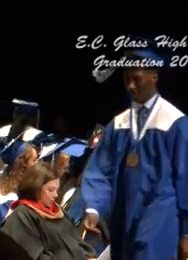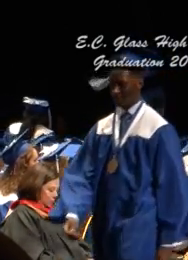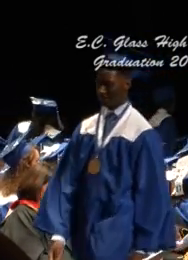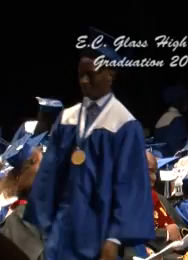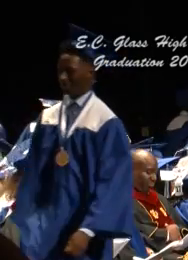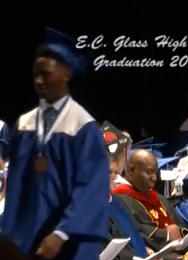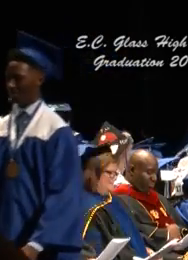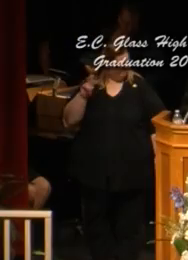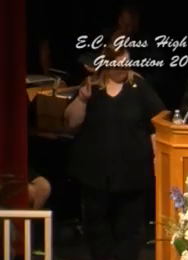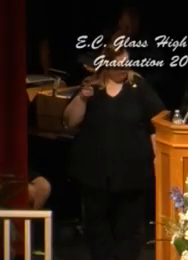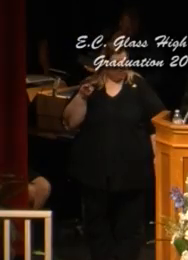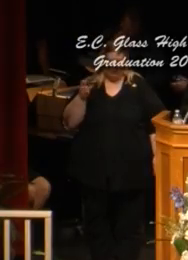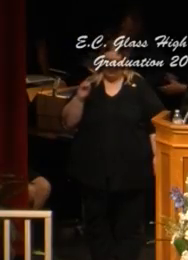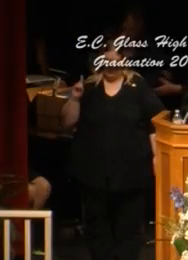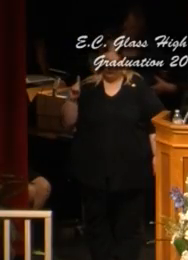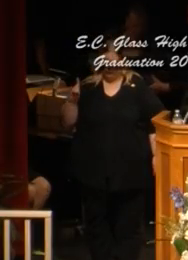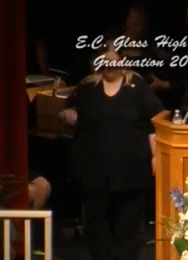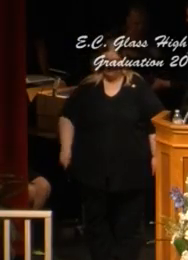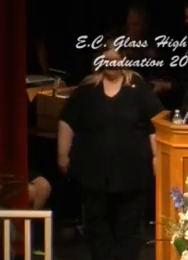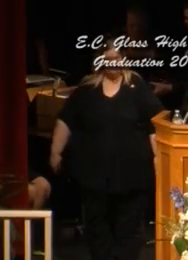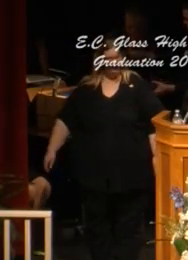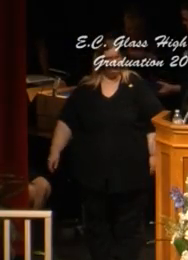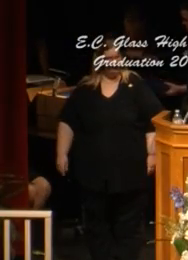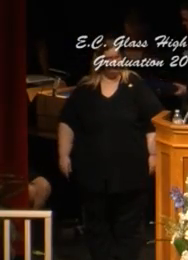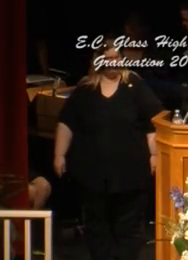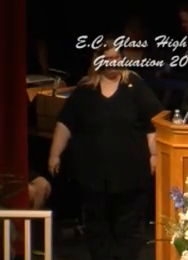Mark Anthony Hood.